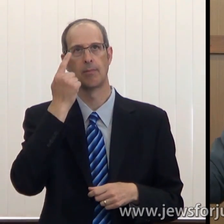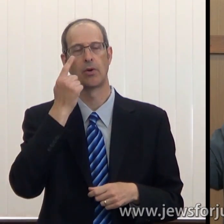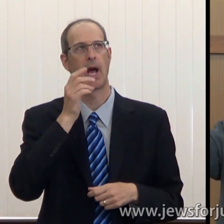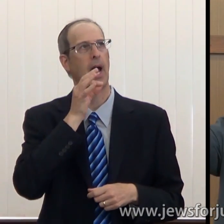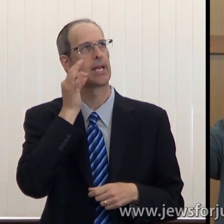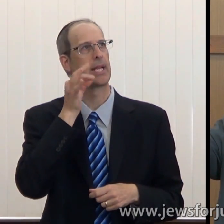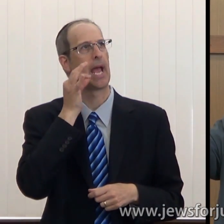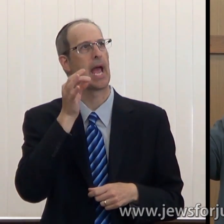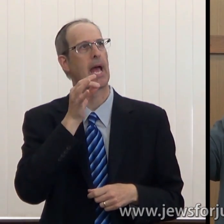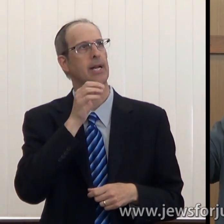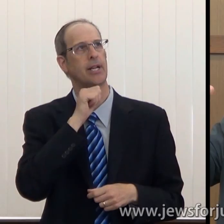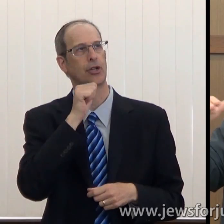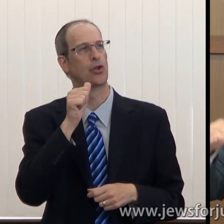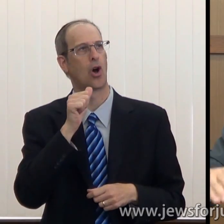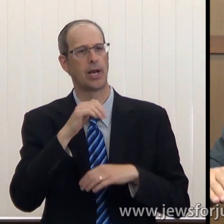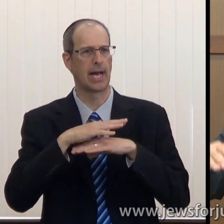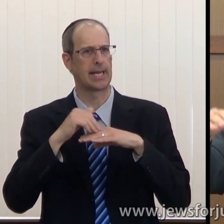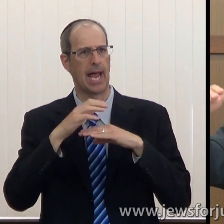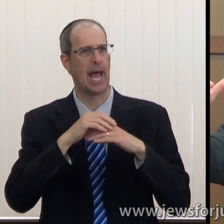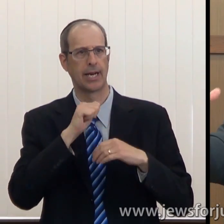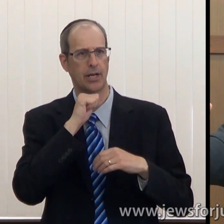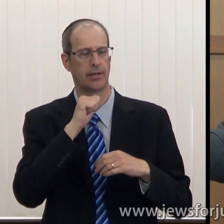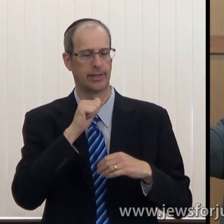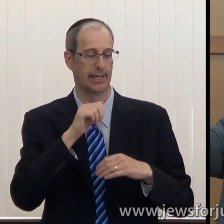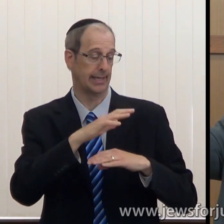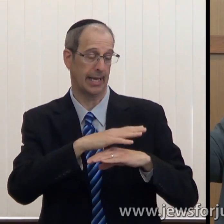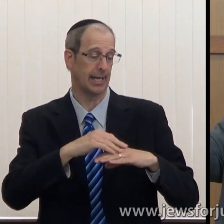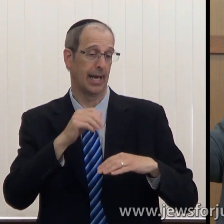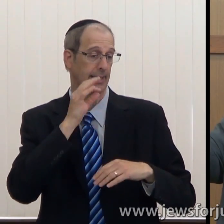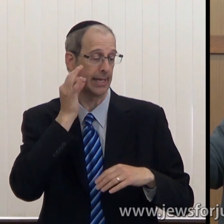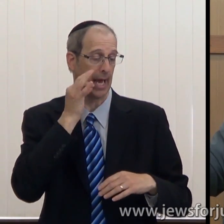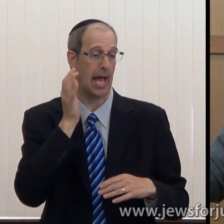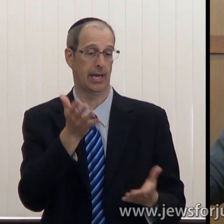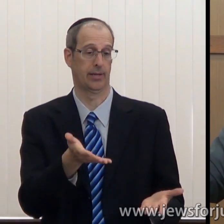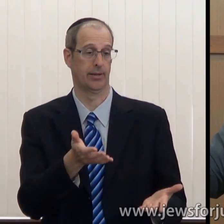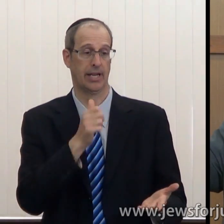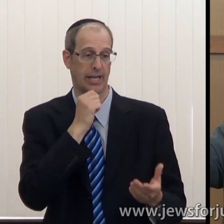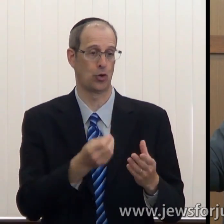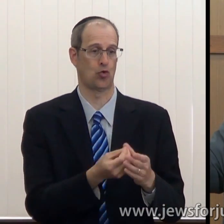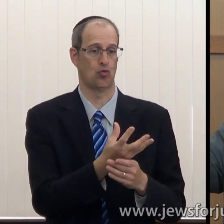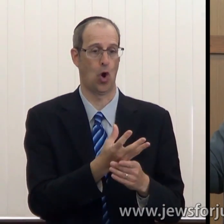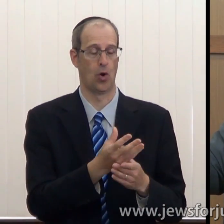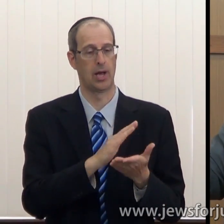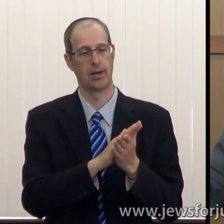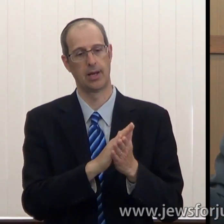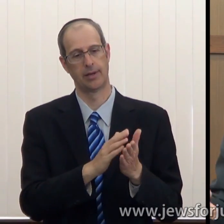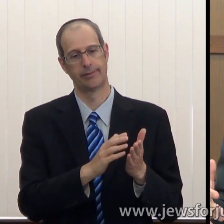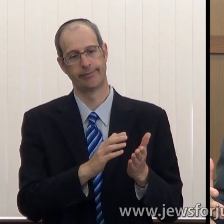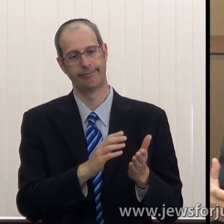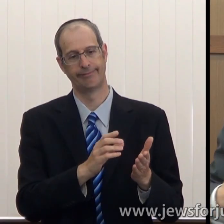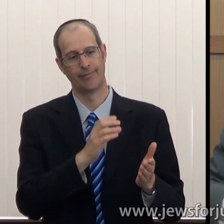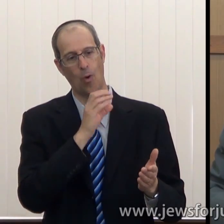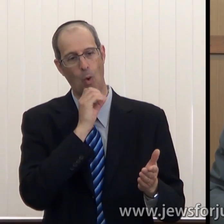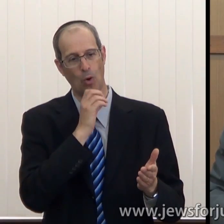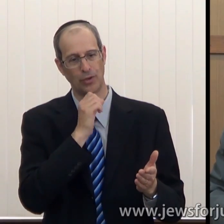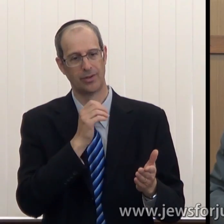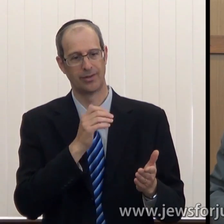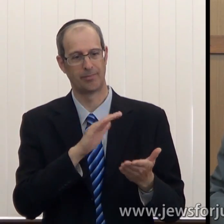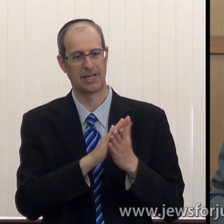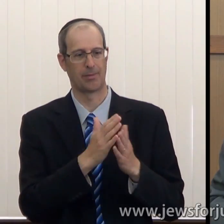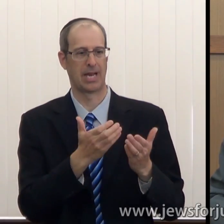does not grow. A cat is a cat is a cat. And as it gets older, it may become